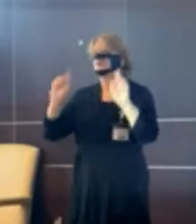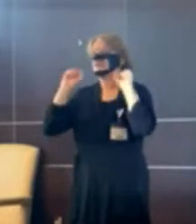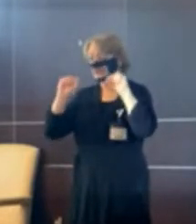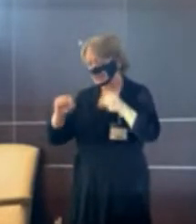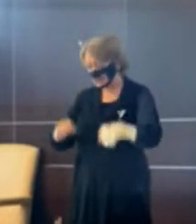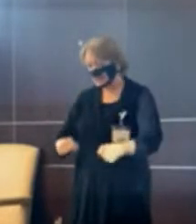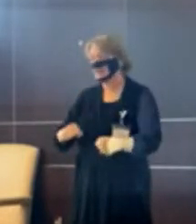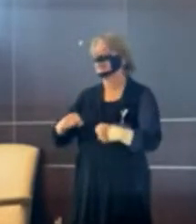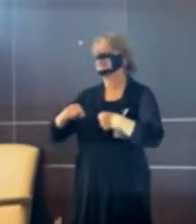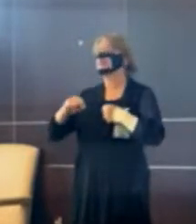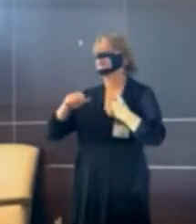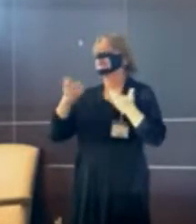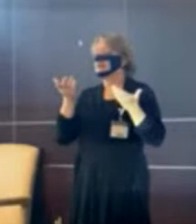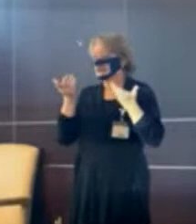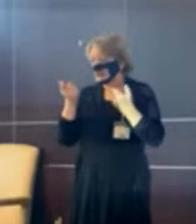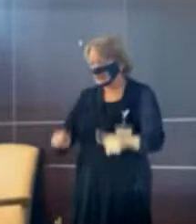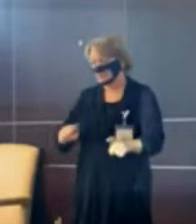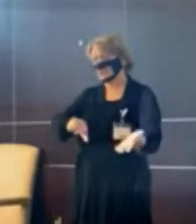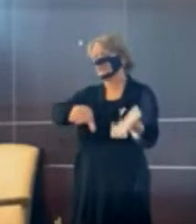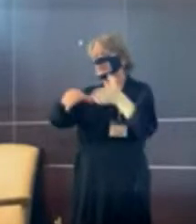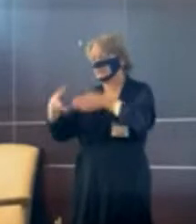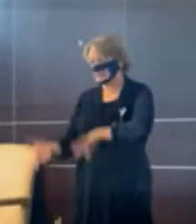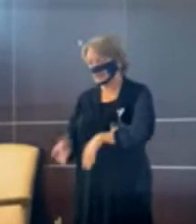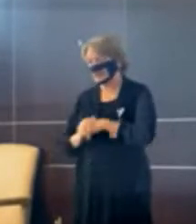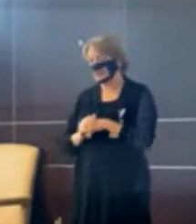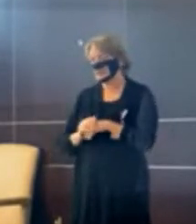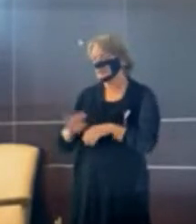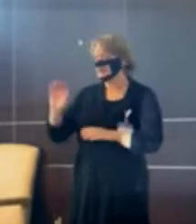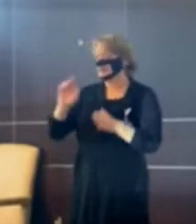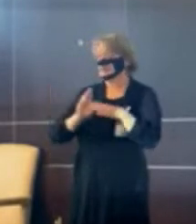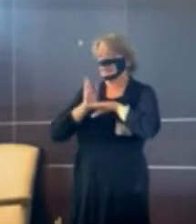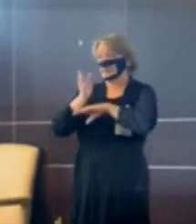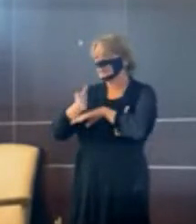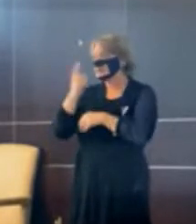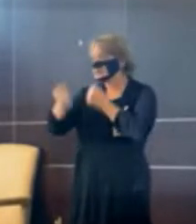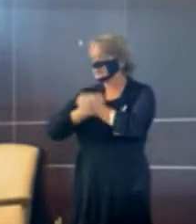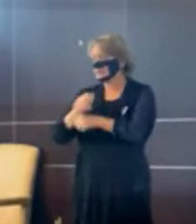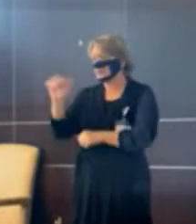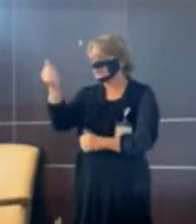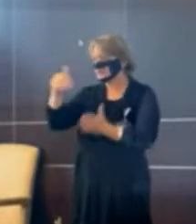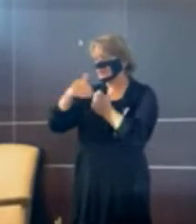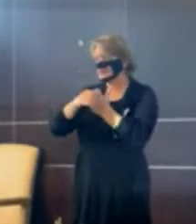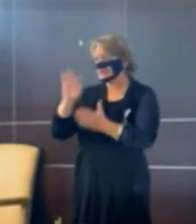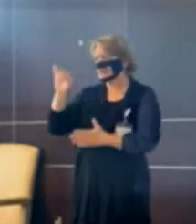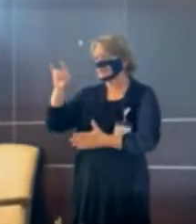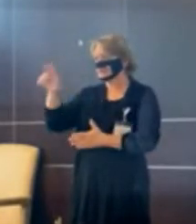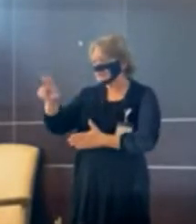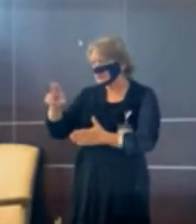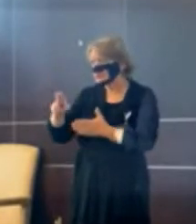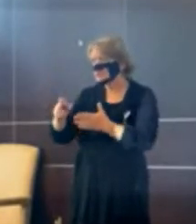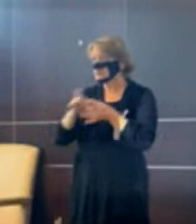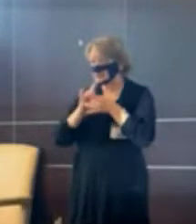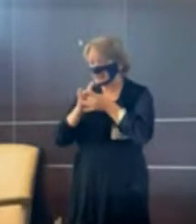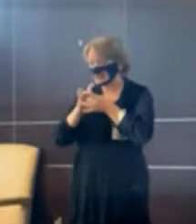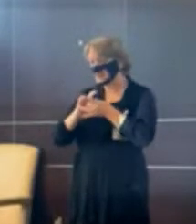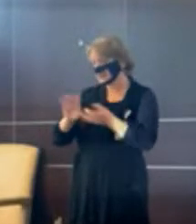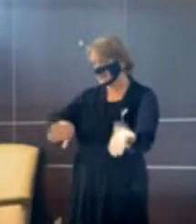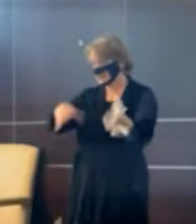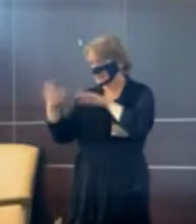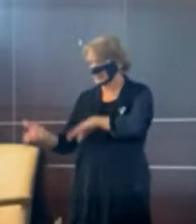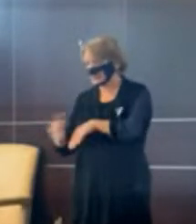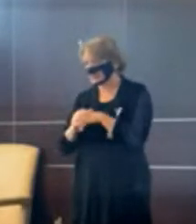in death. In the United States that year, there were 10,000 flu-related deaths. It pales in comparison